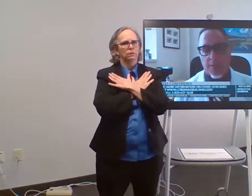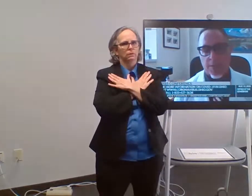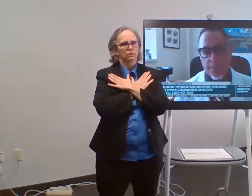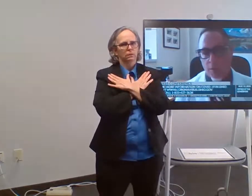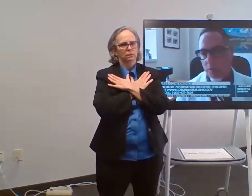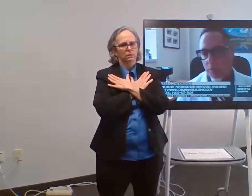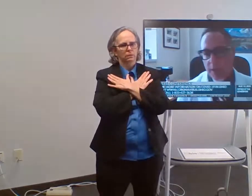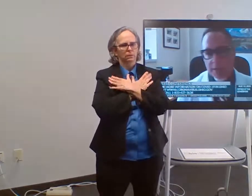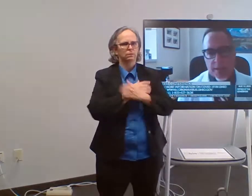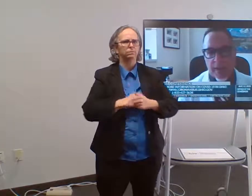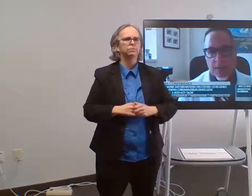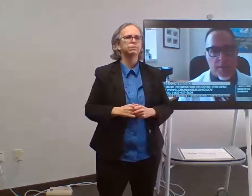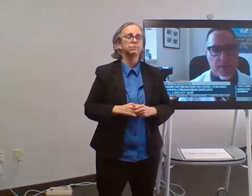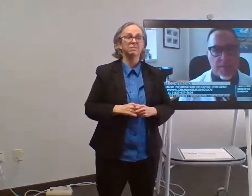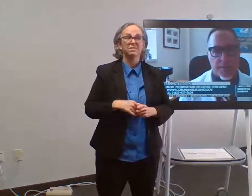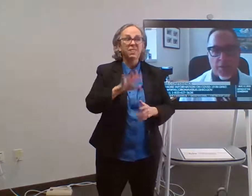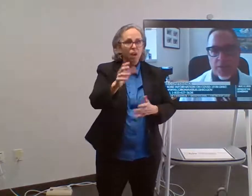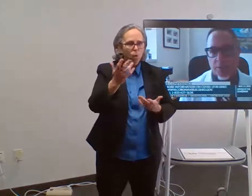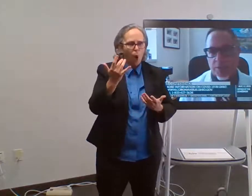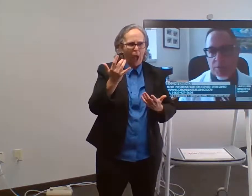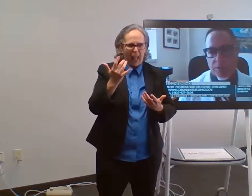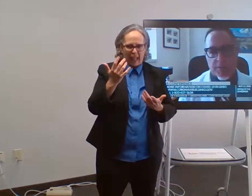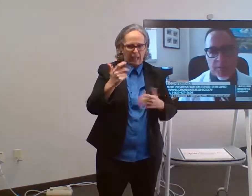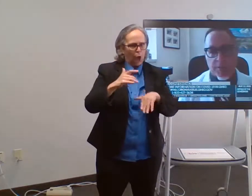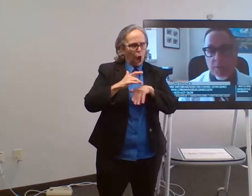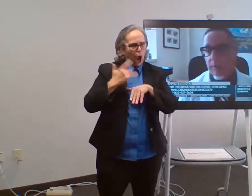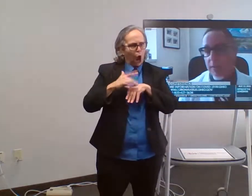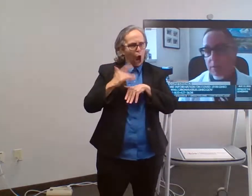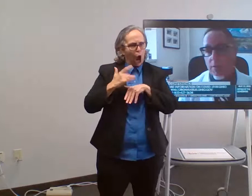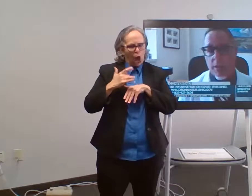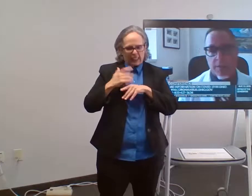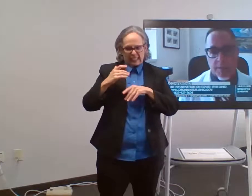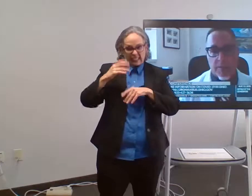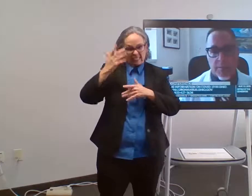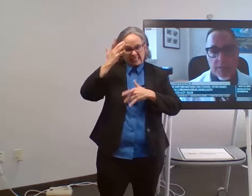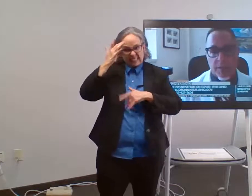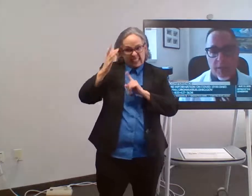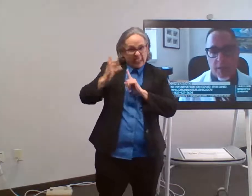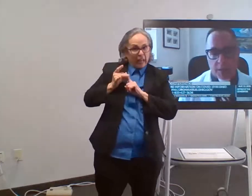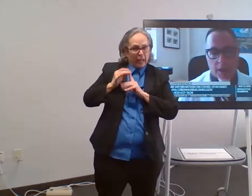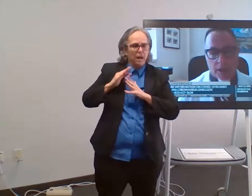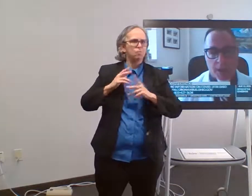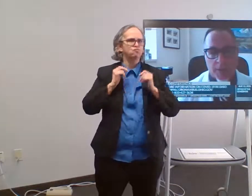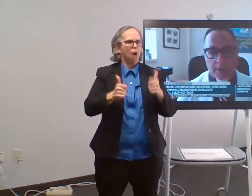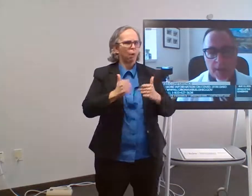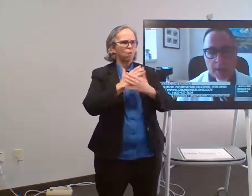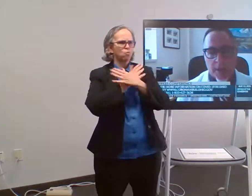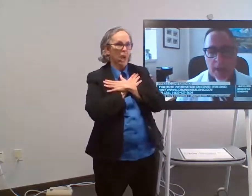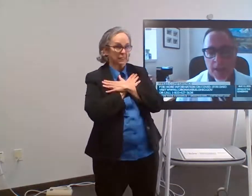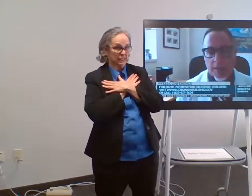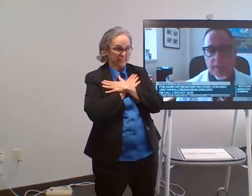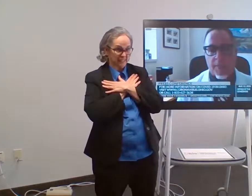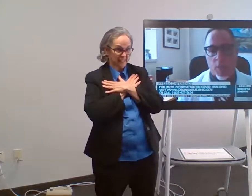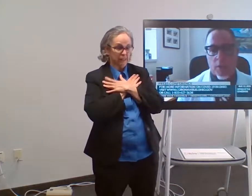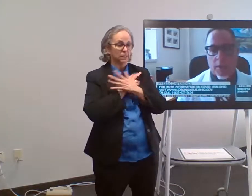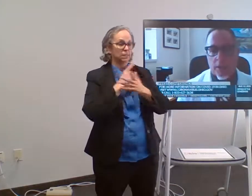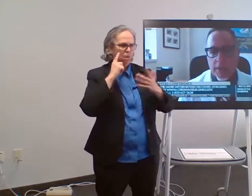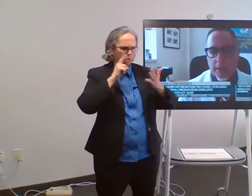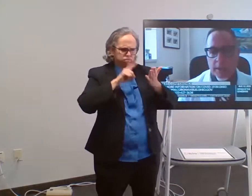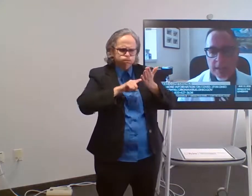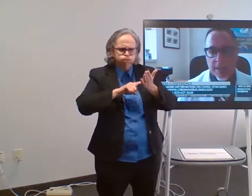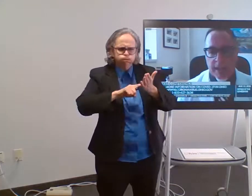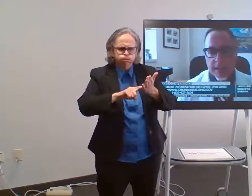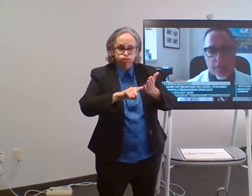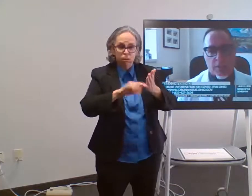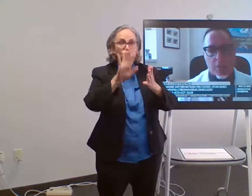inflammation, it's important to rest and not try to physically exert yourself until your viral symptoms are gone. I think for